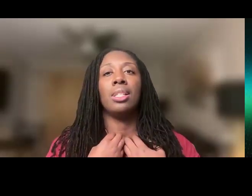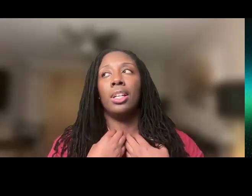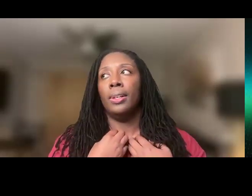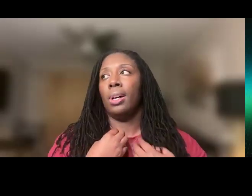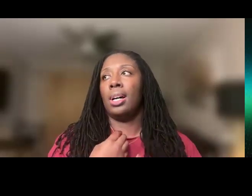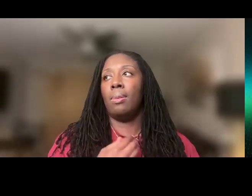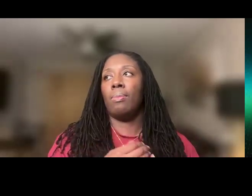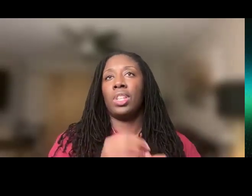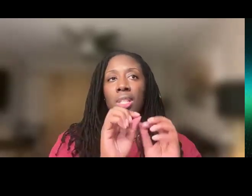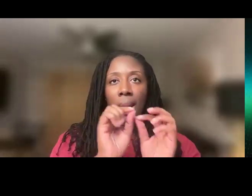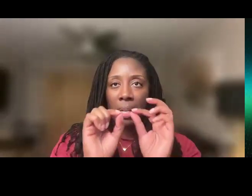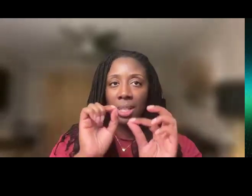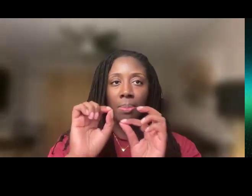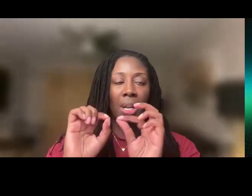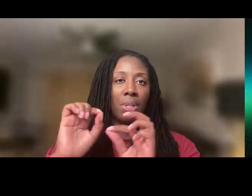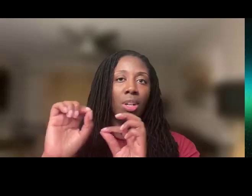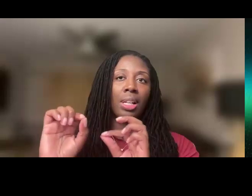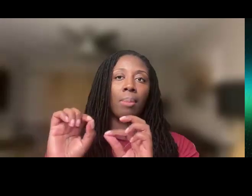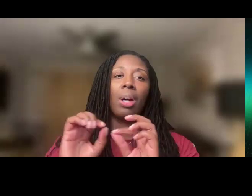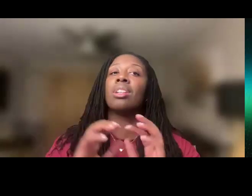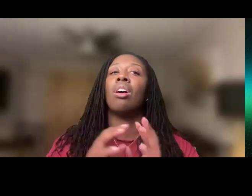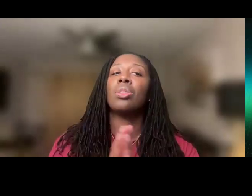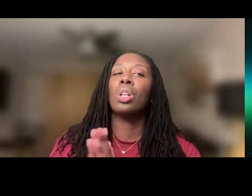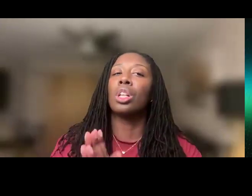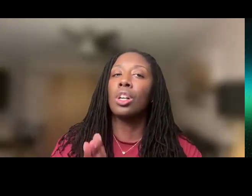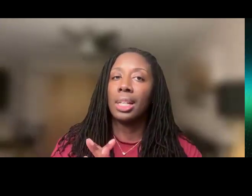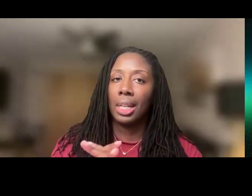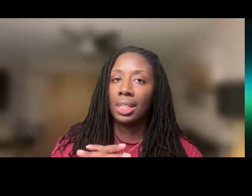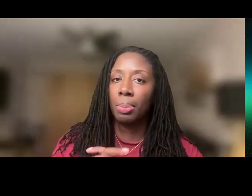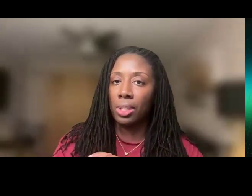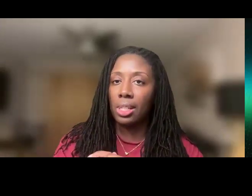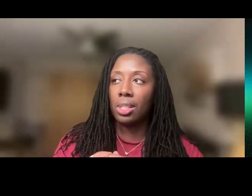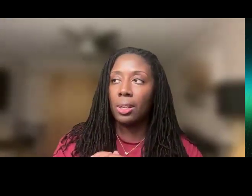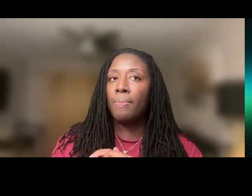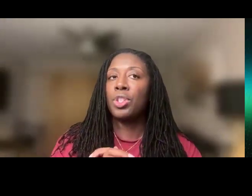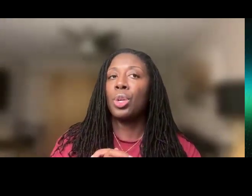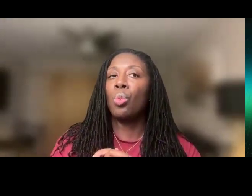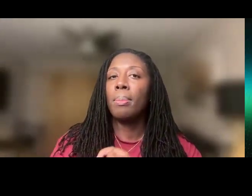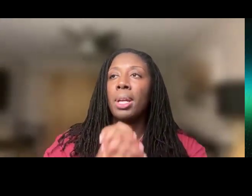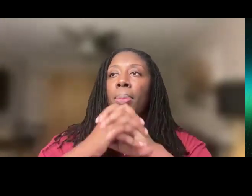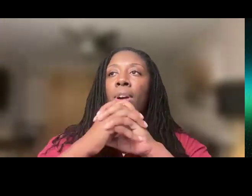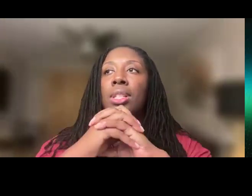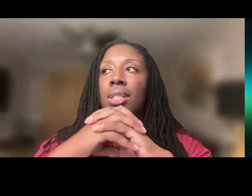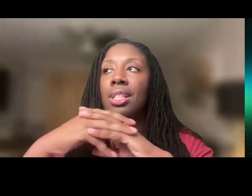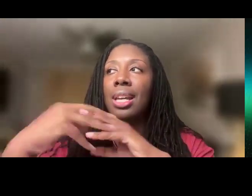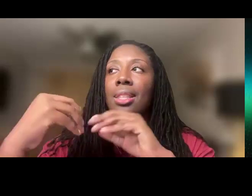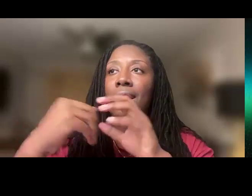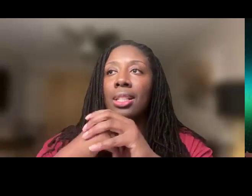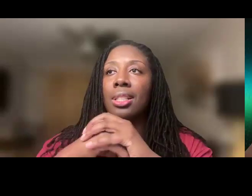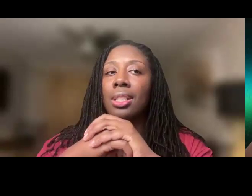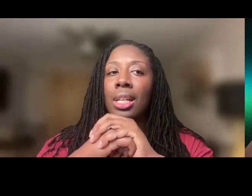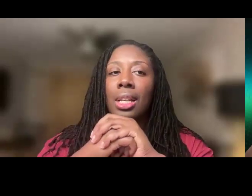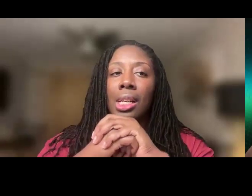person is this step by step that I've been talking about is also a learning experience. So you want to be in person to